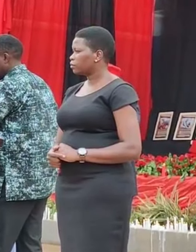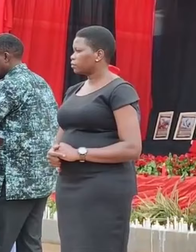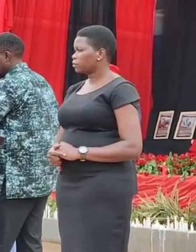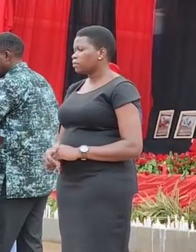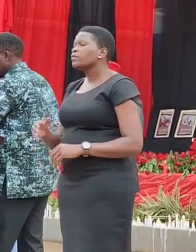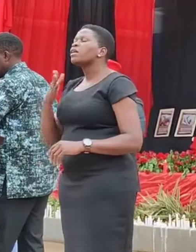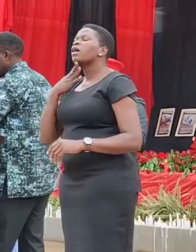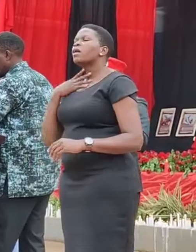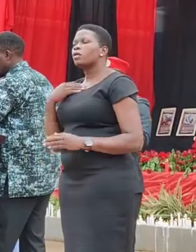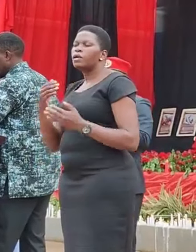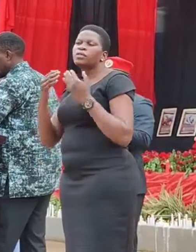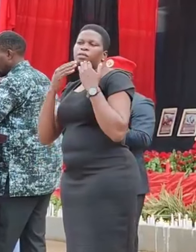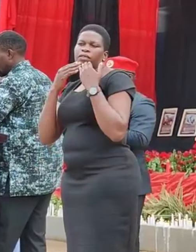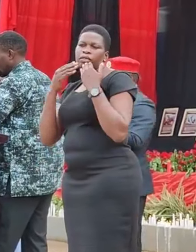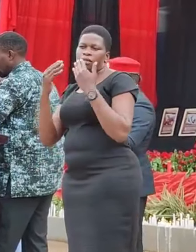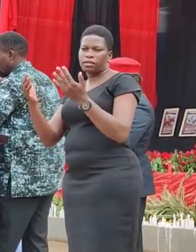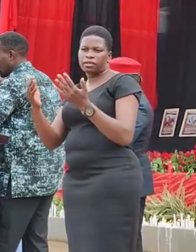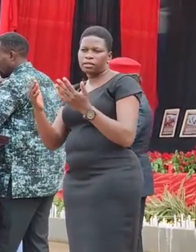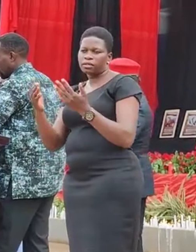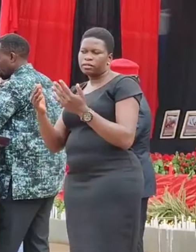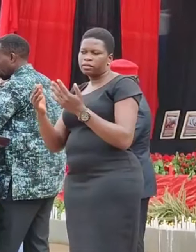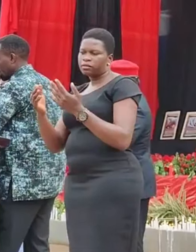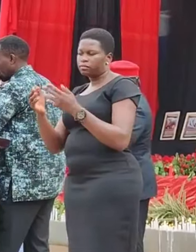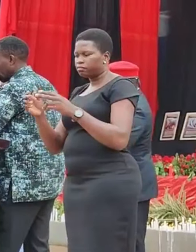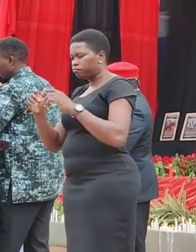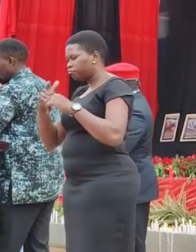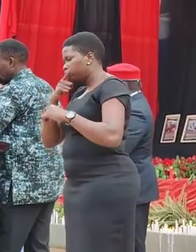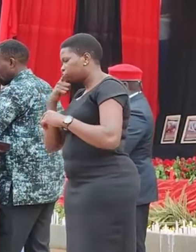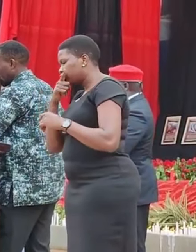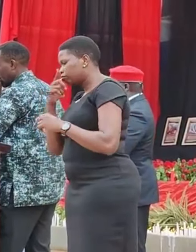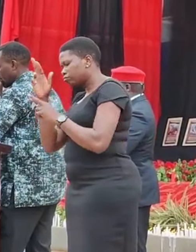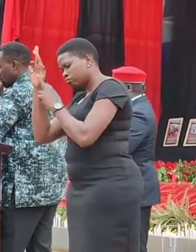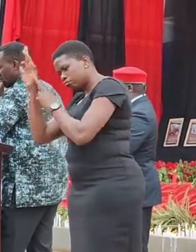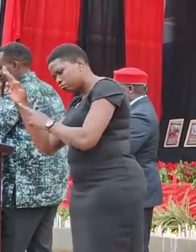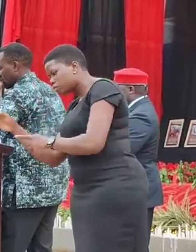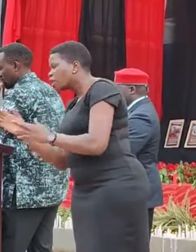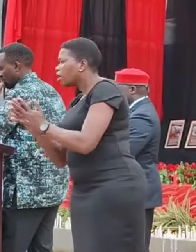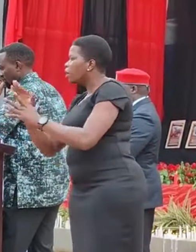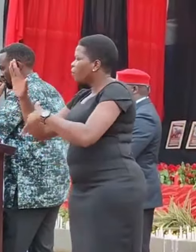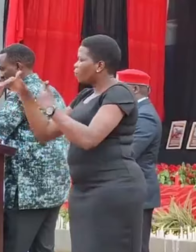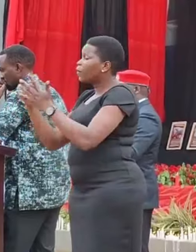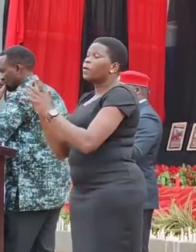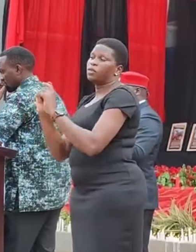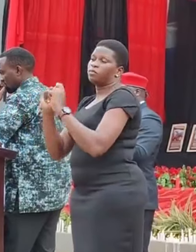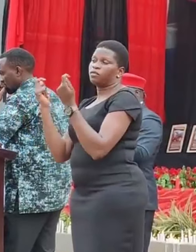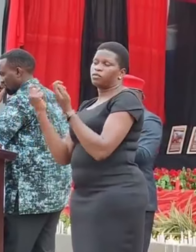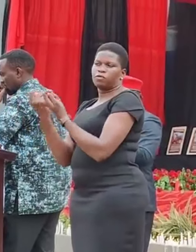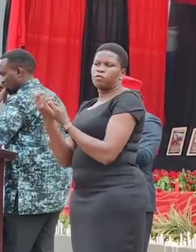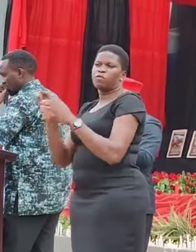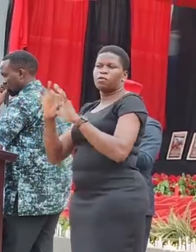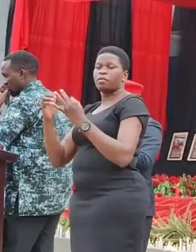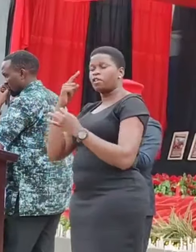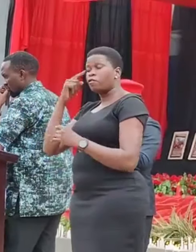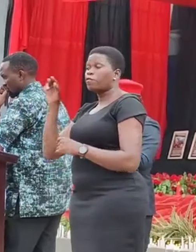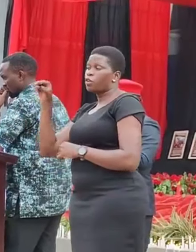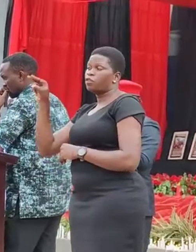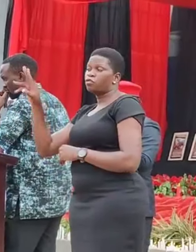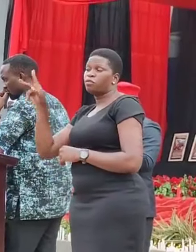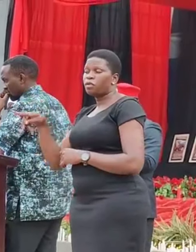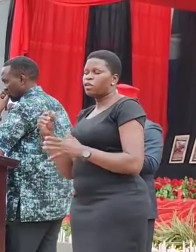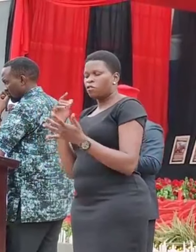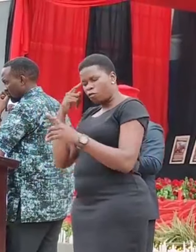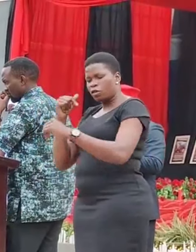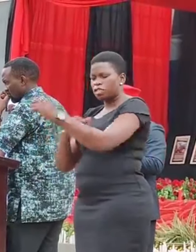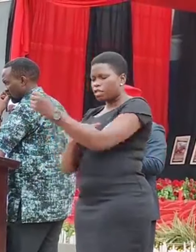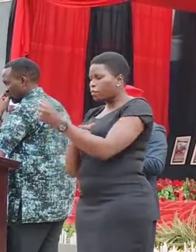I would like to thank His Excellency Robert Chakulani and the entire Nook family for supporting me since